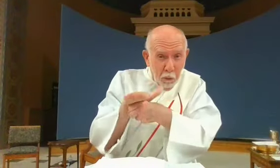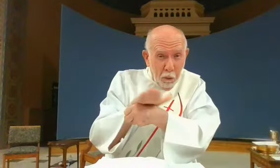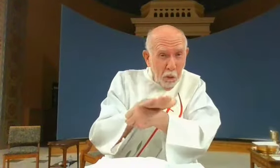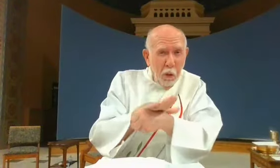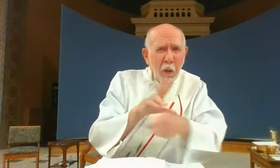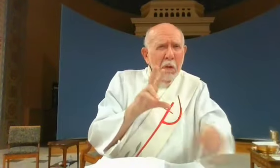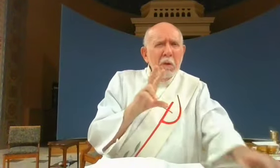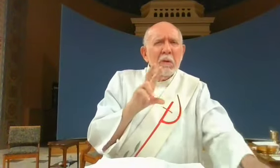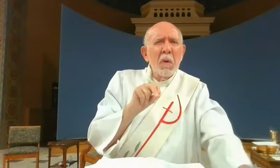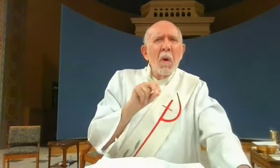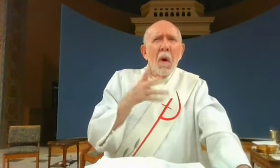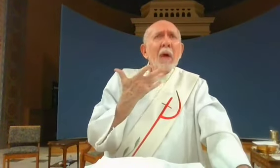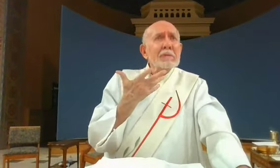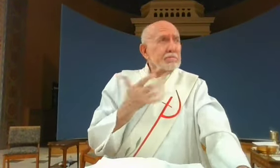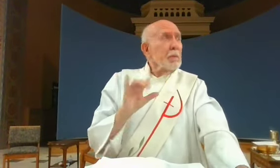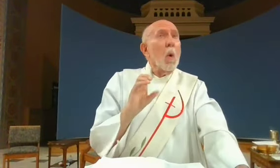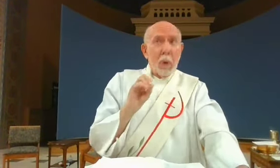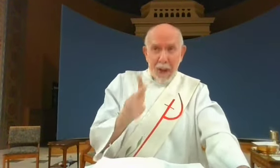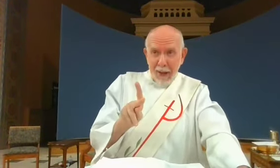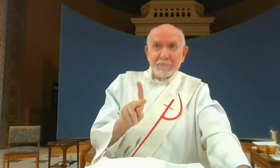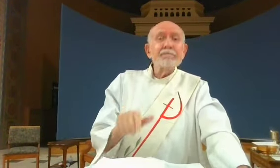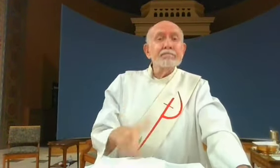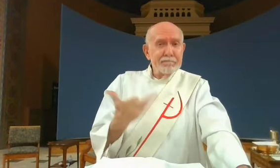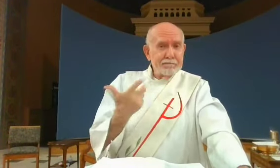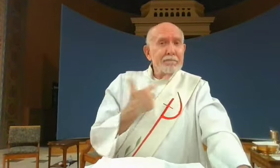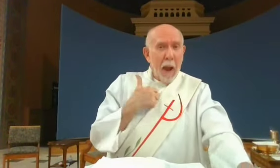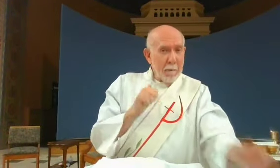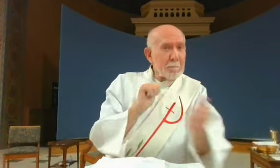Did I understand it completely? No, but okay.